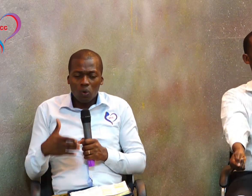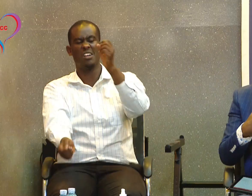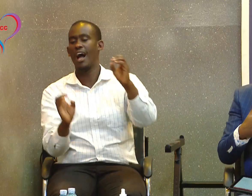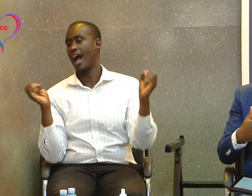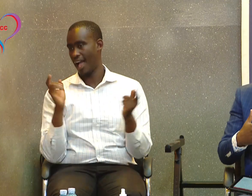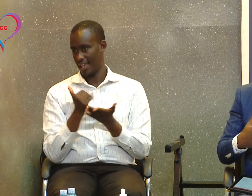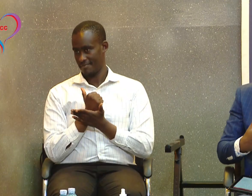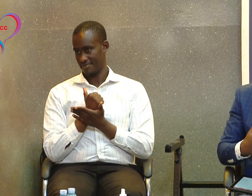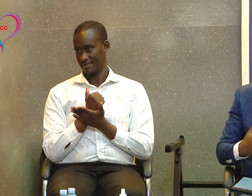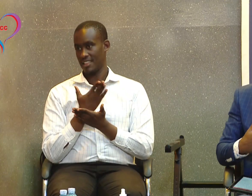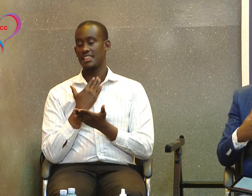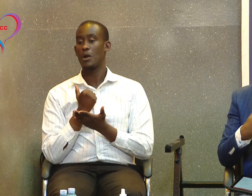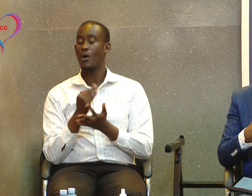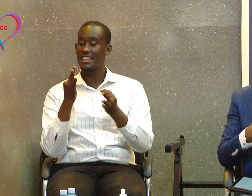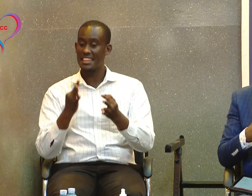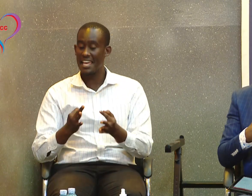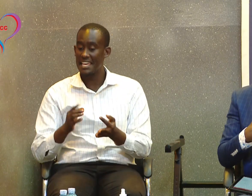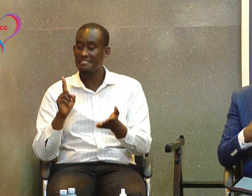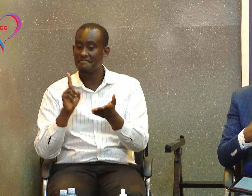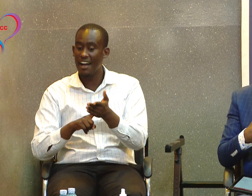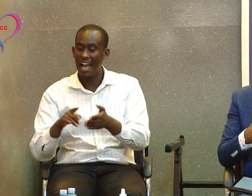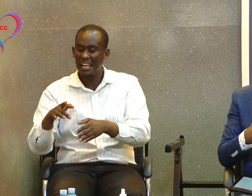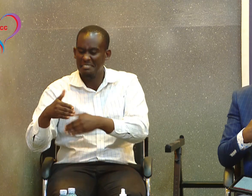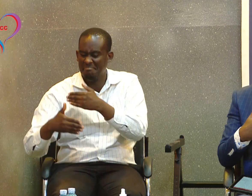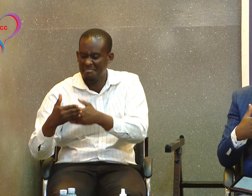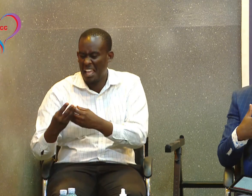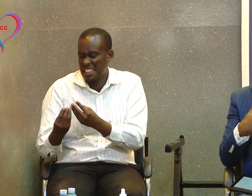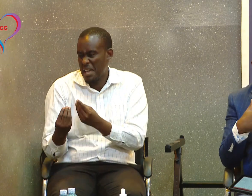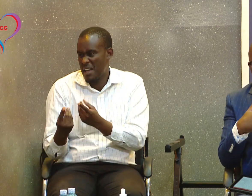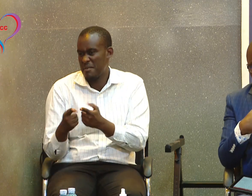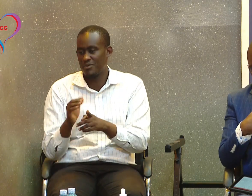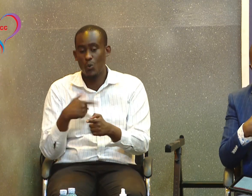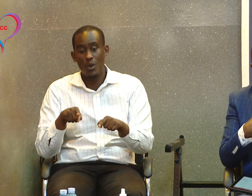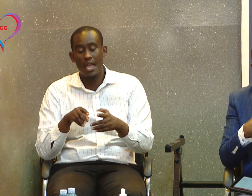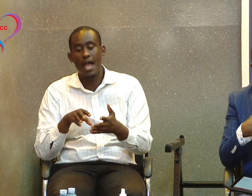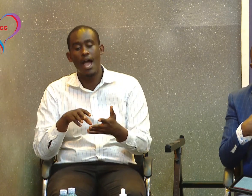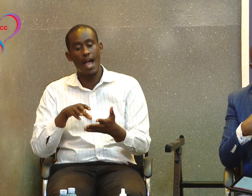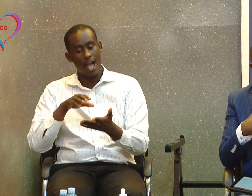They want things to find them there. We are in a Bible marathon.